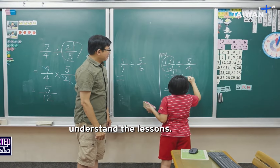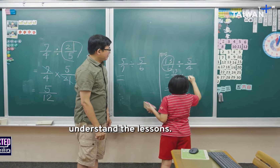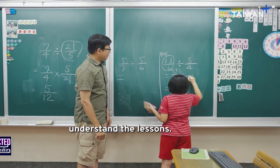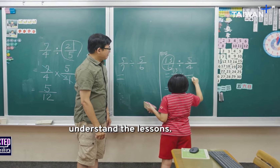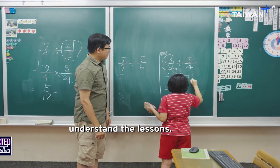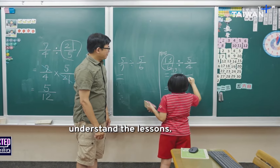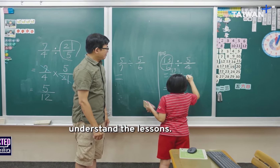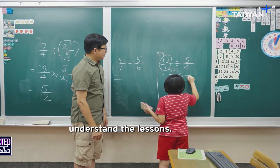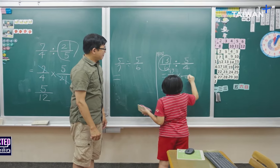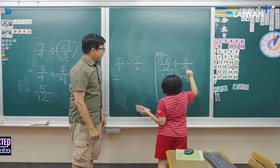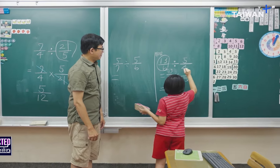lessons.